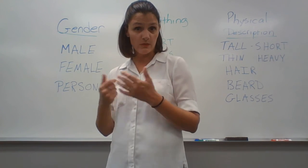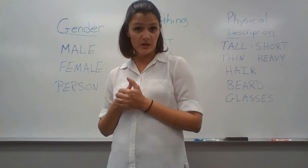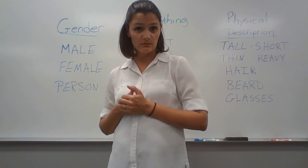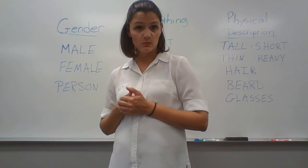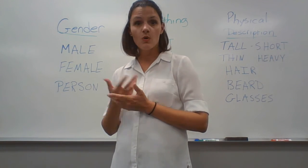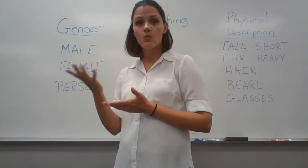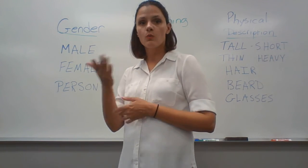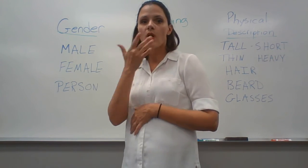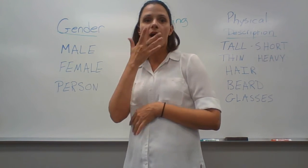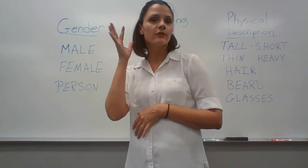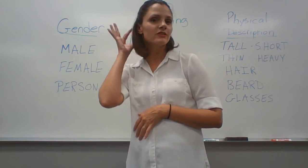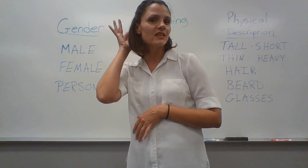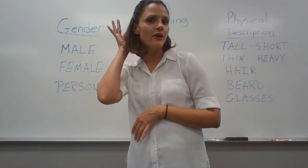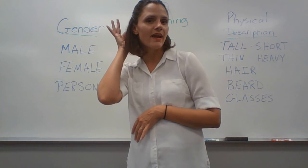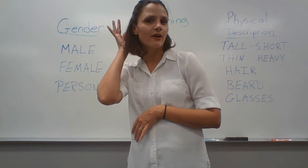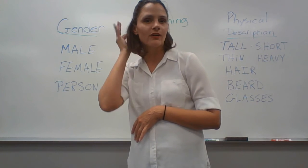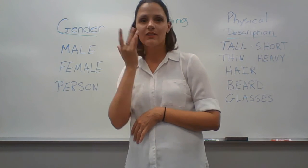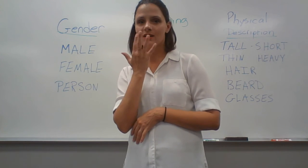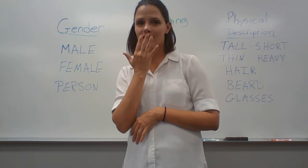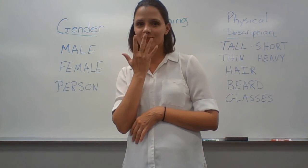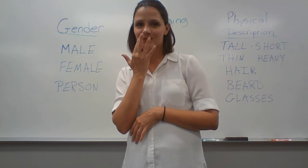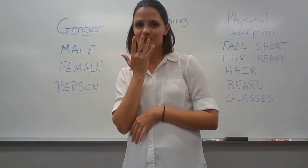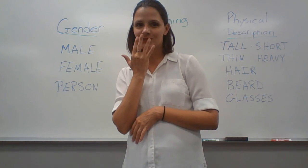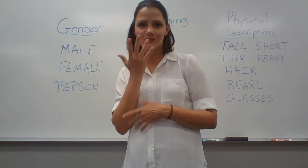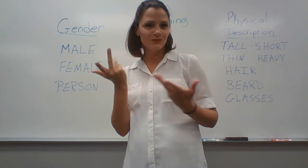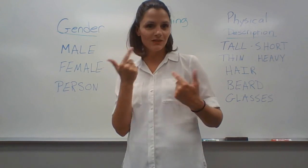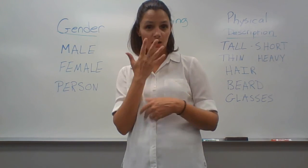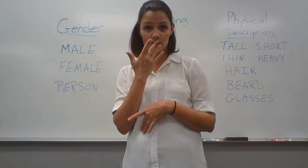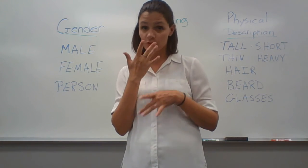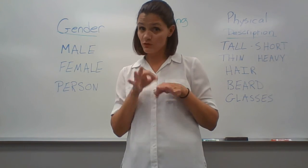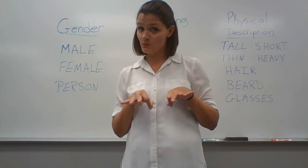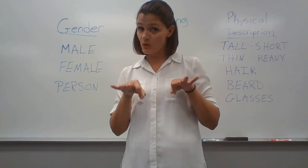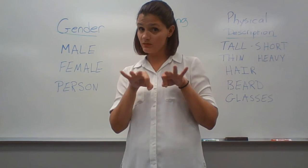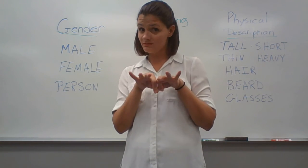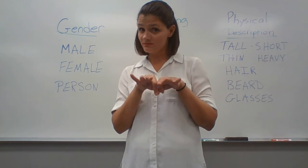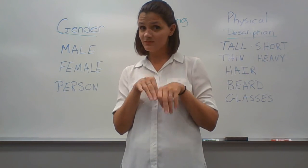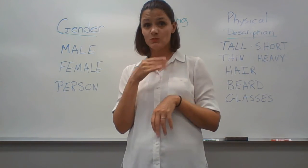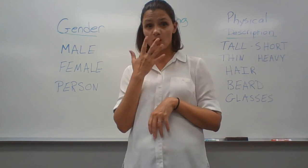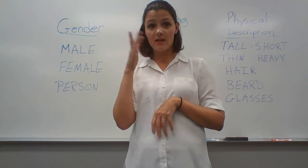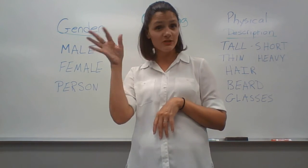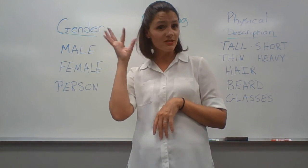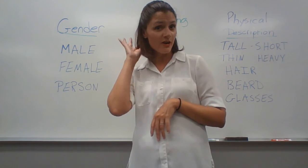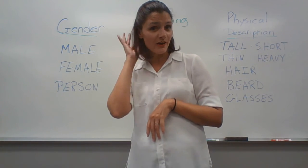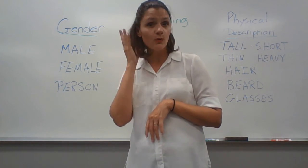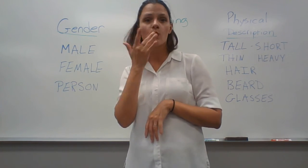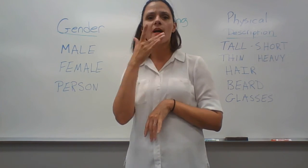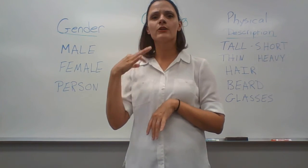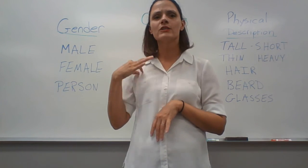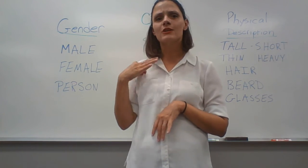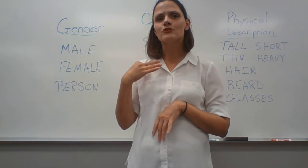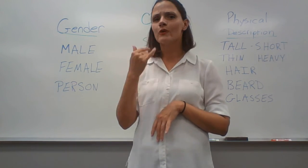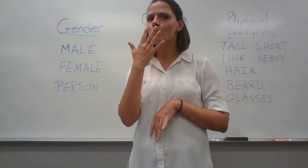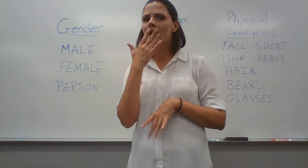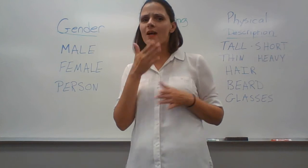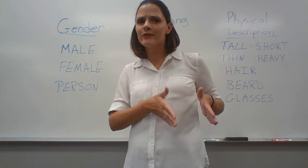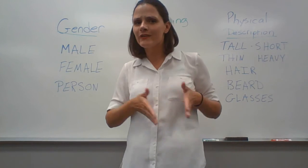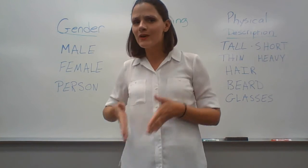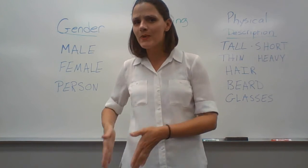wear? What color is their hair? Colors are important. What color is their hair? What color is their shirt? What color are their